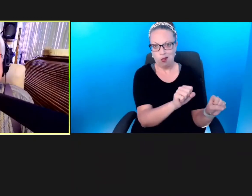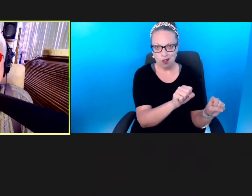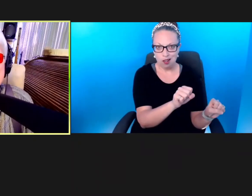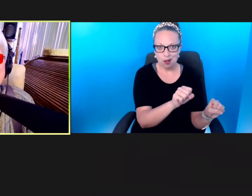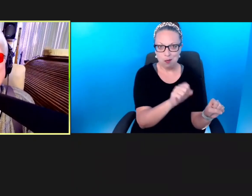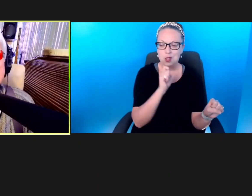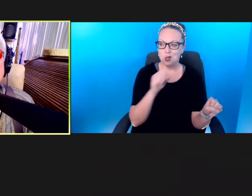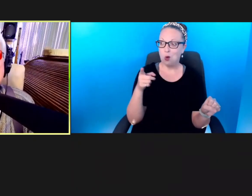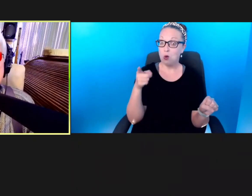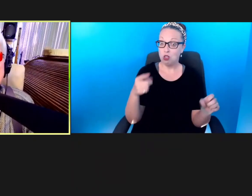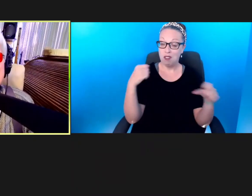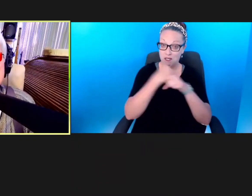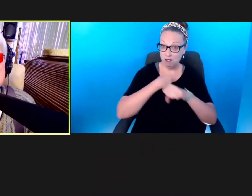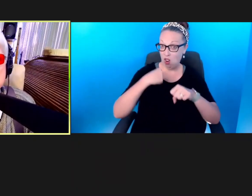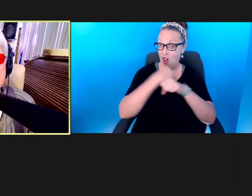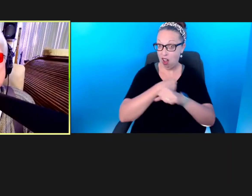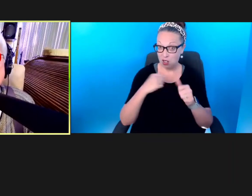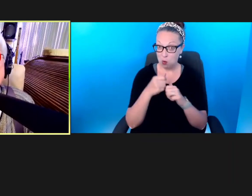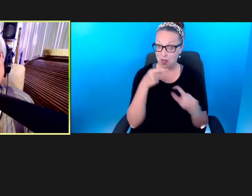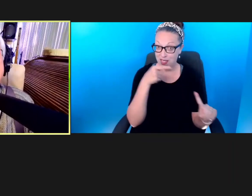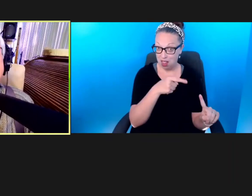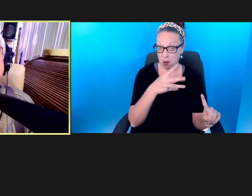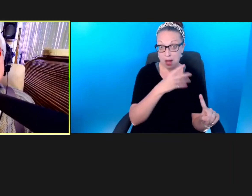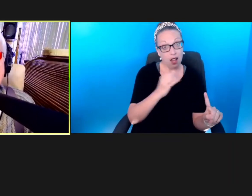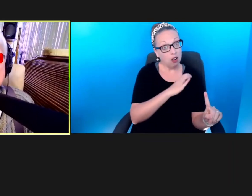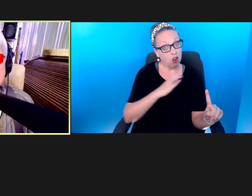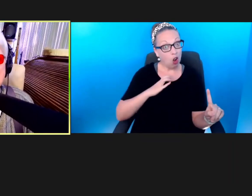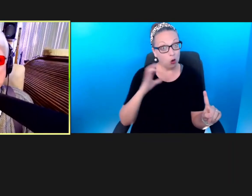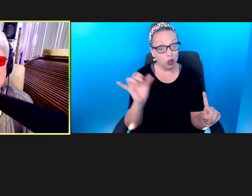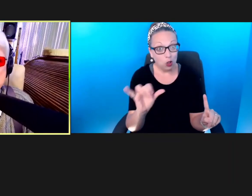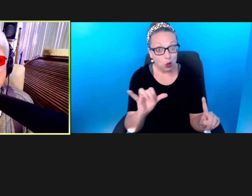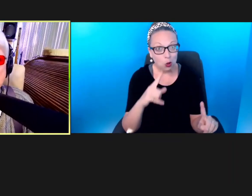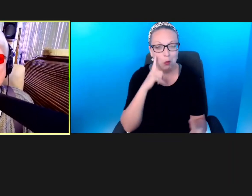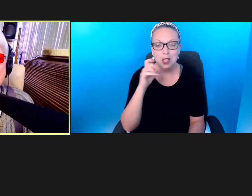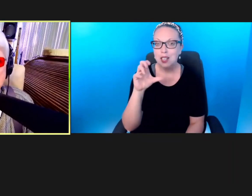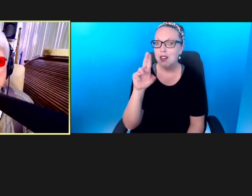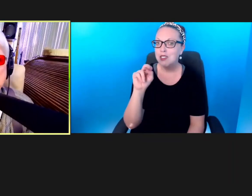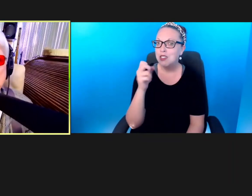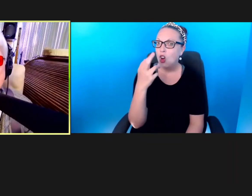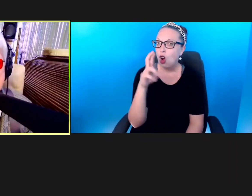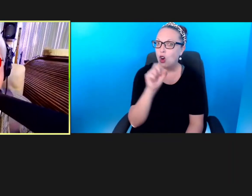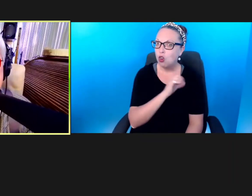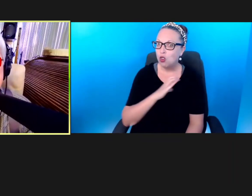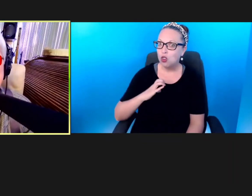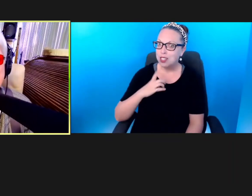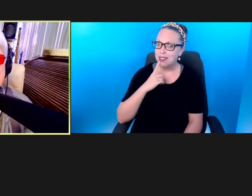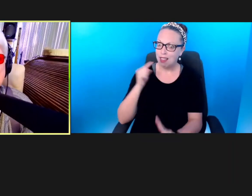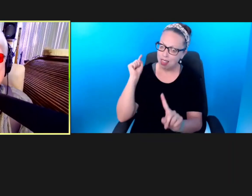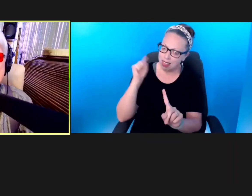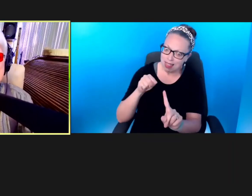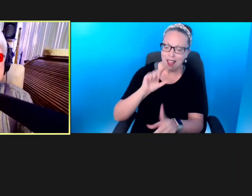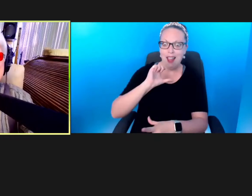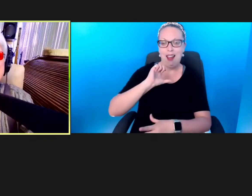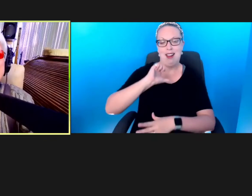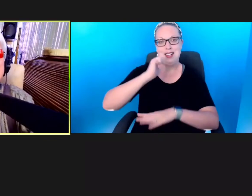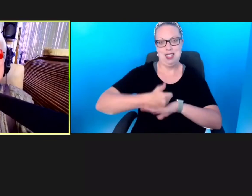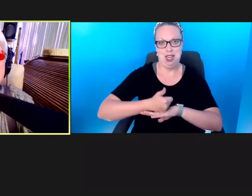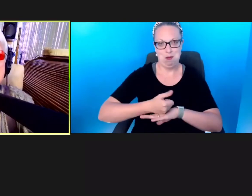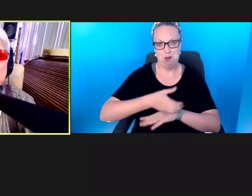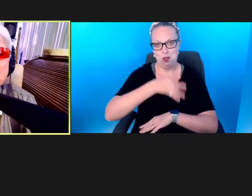Congress, because the Congress also said they established Mother's Day after much advocacy by Anna